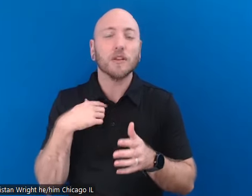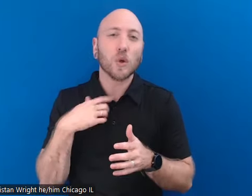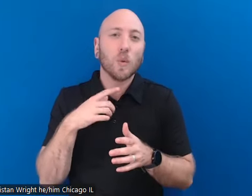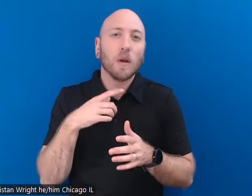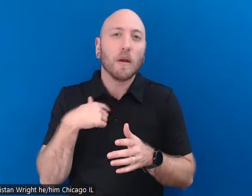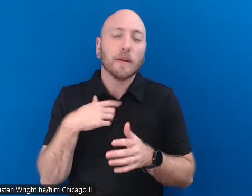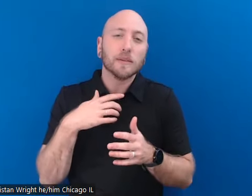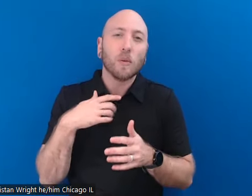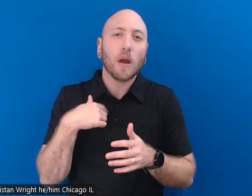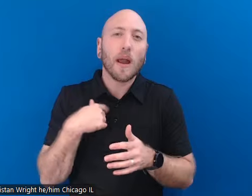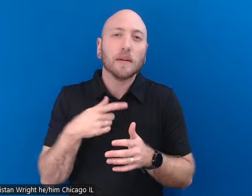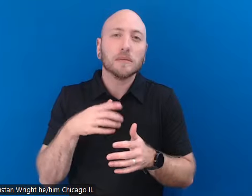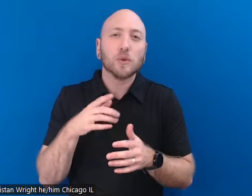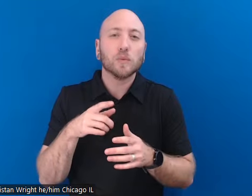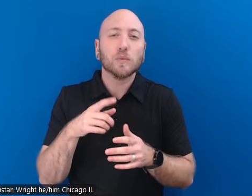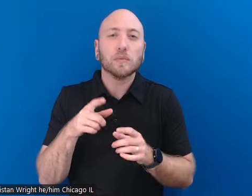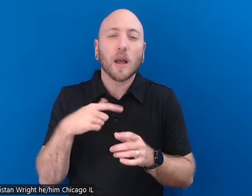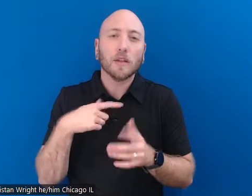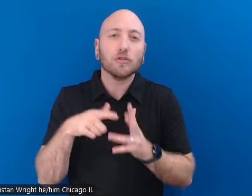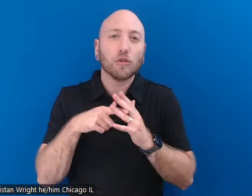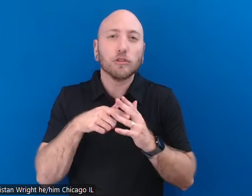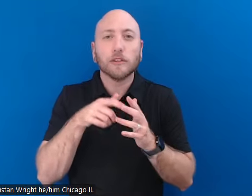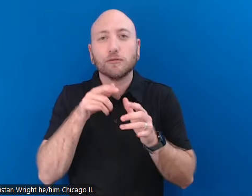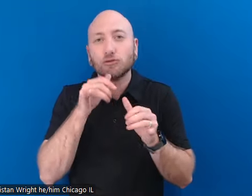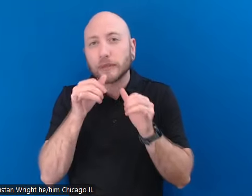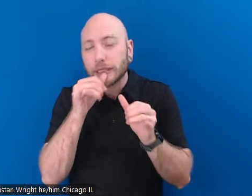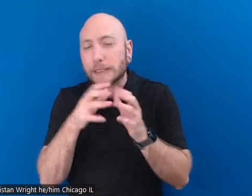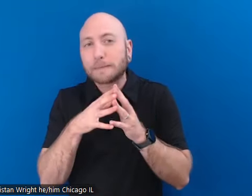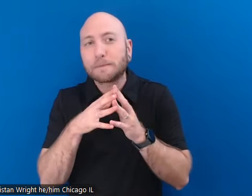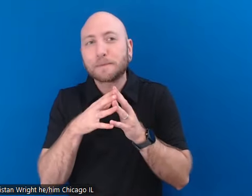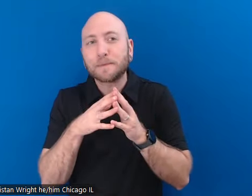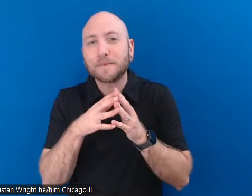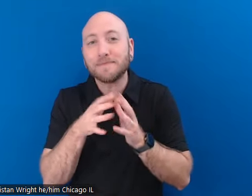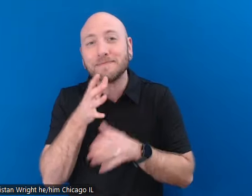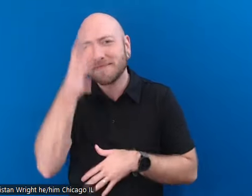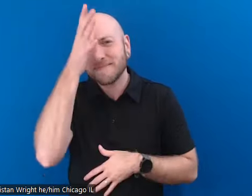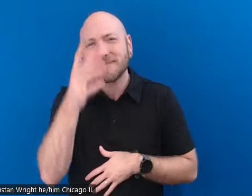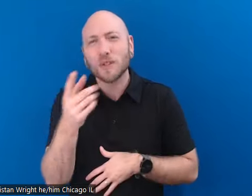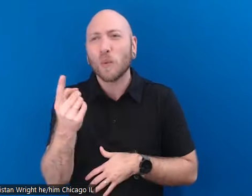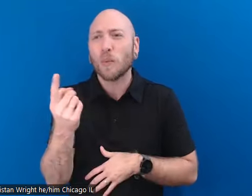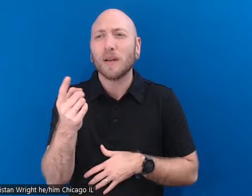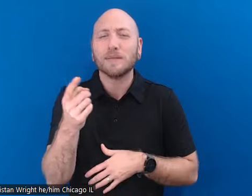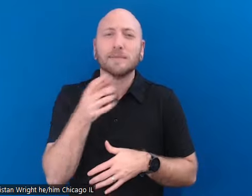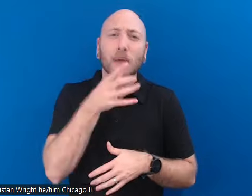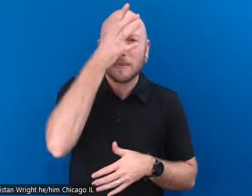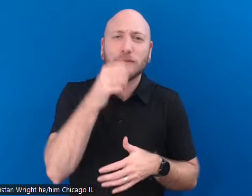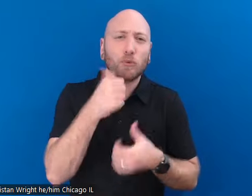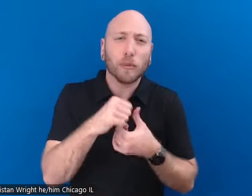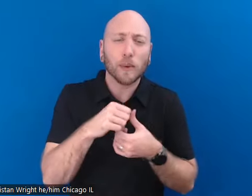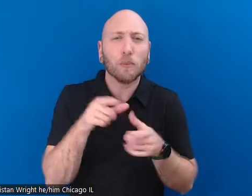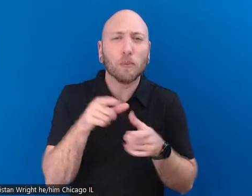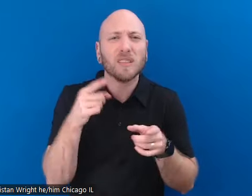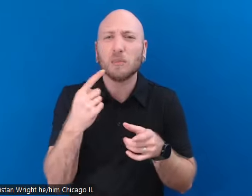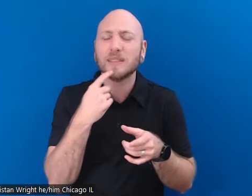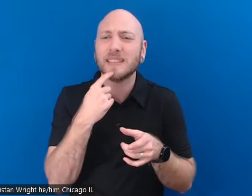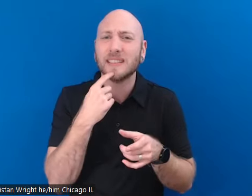drinking, which was, you've really kind of started coming out of your shell, right? And it's funny because